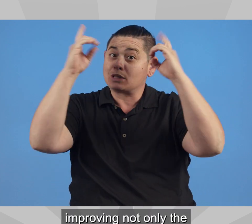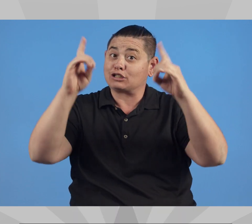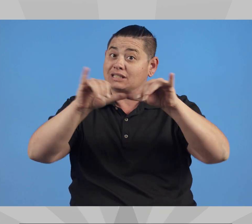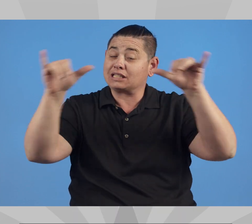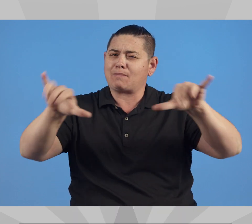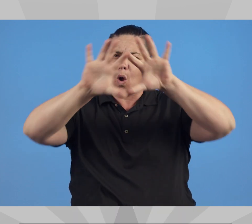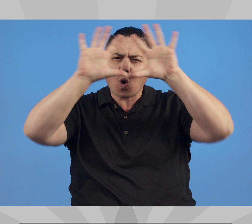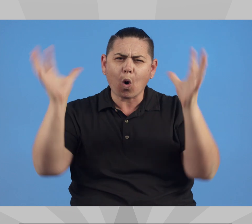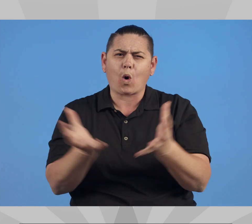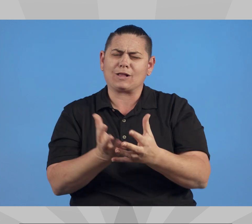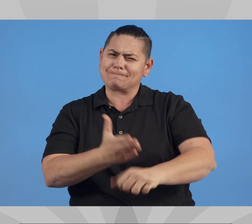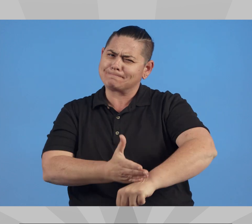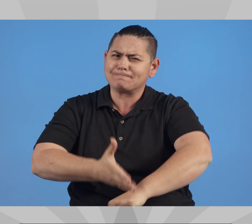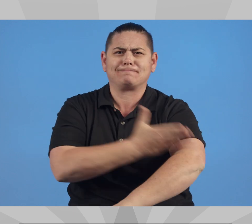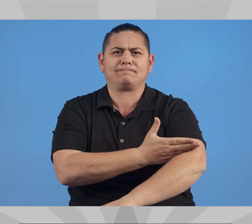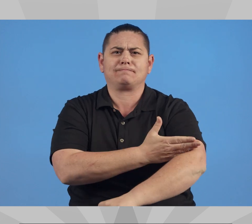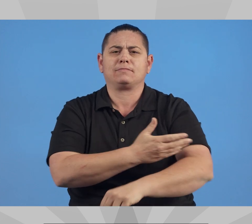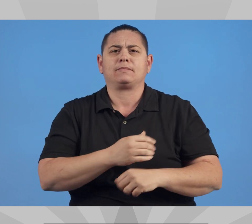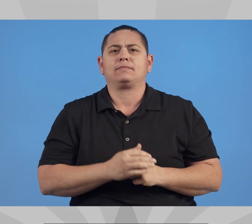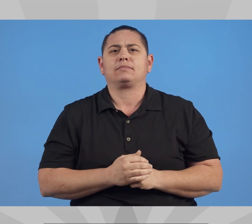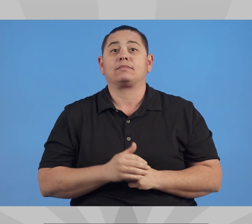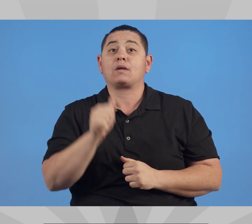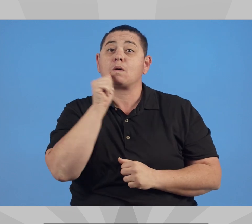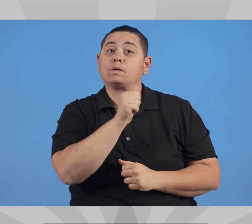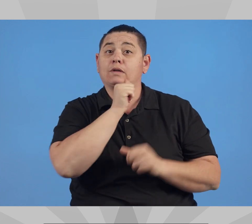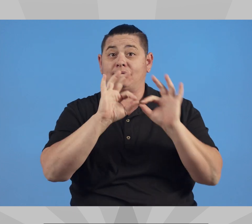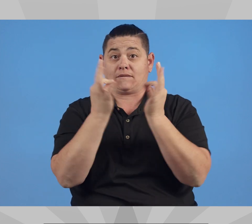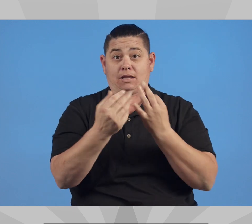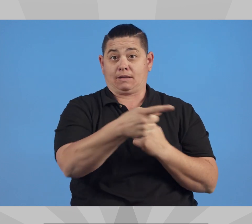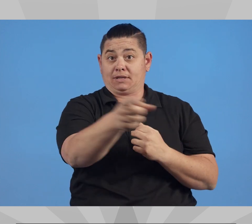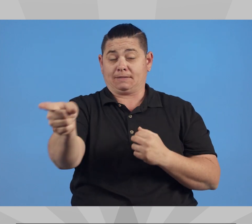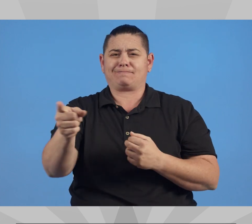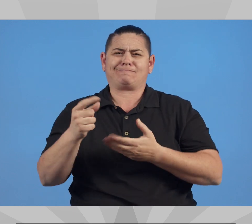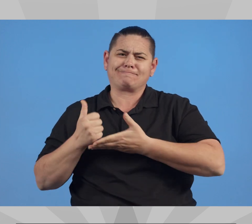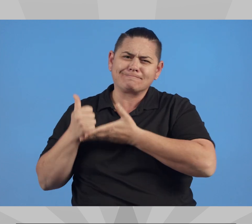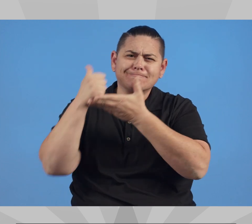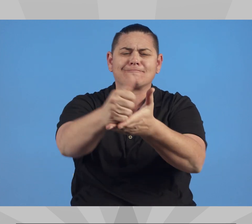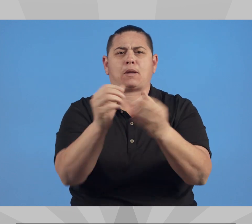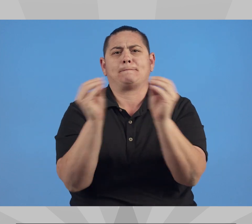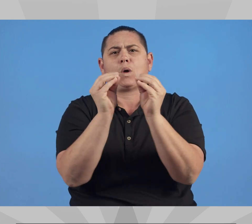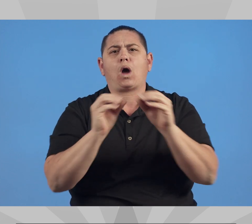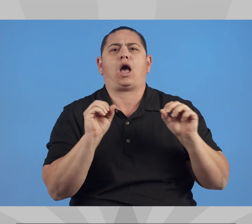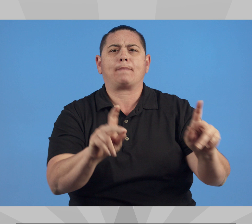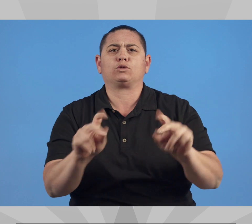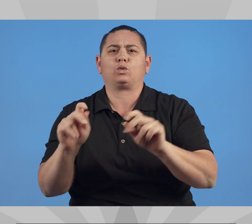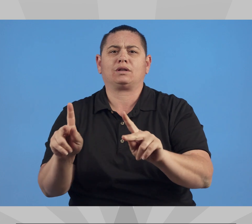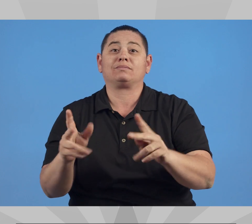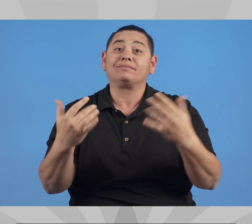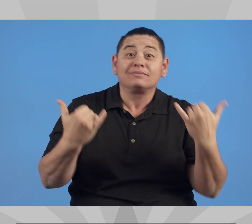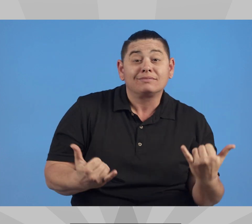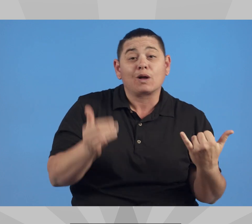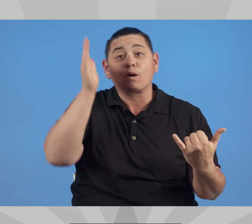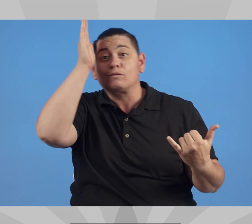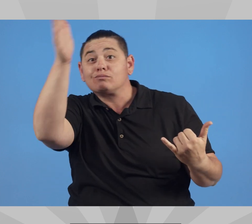education, but our education system as a whole, and expanding opportunities to help all Arizonan families thrive